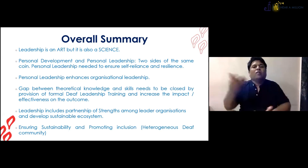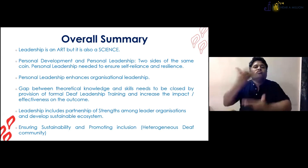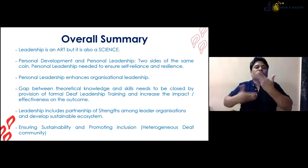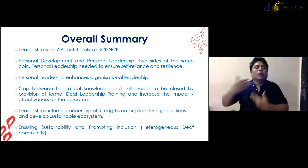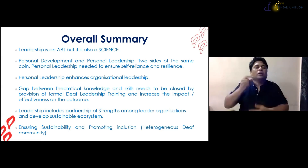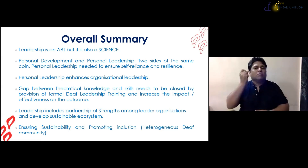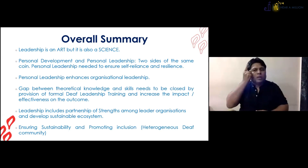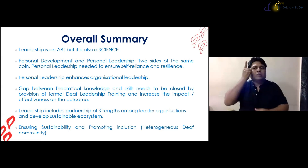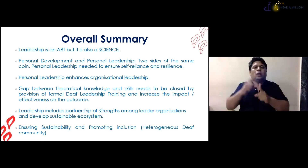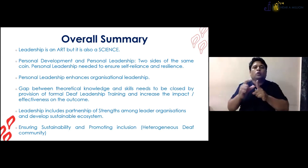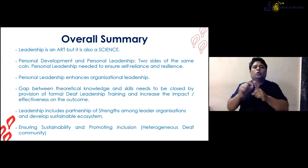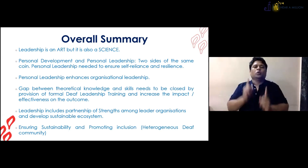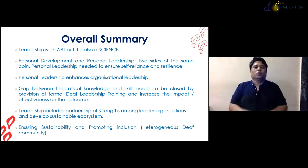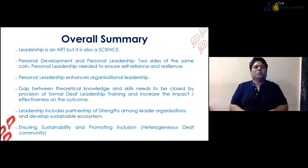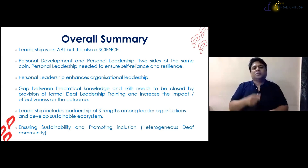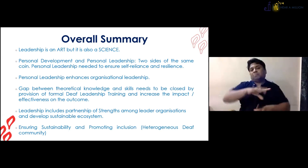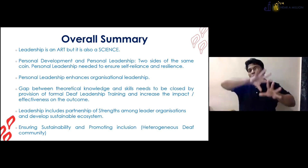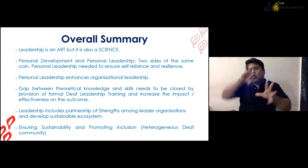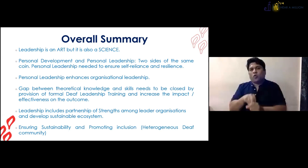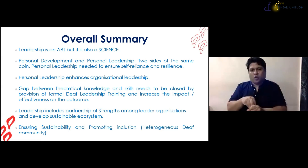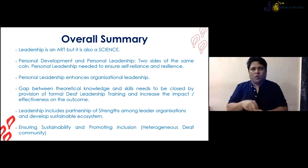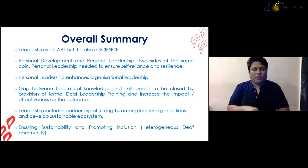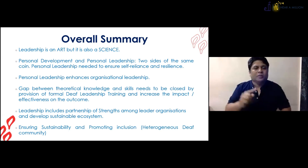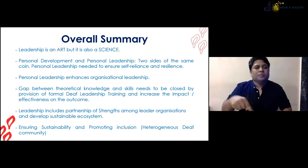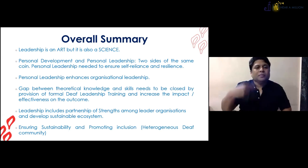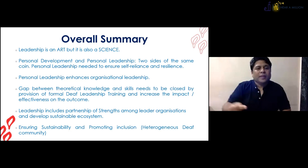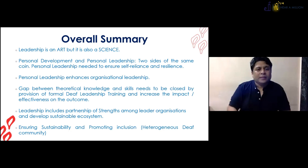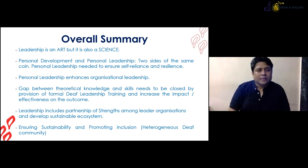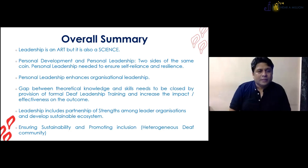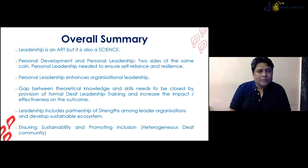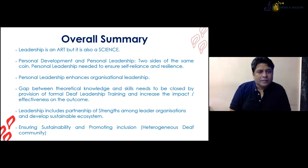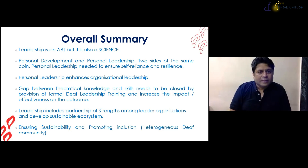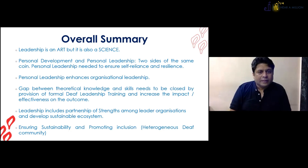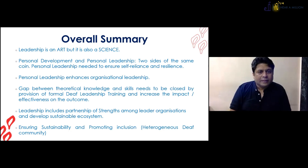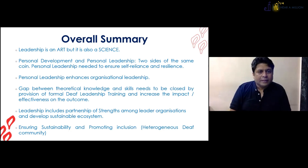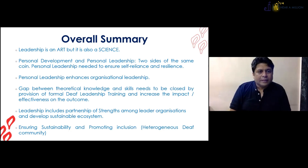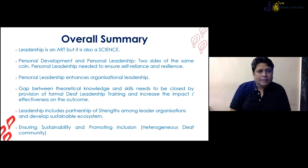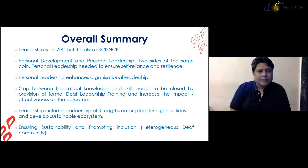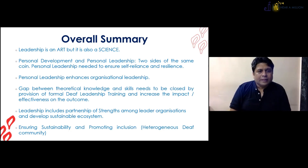So we have to collectively work together, and training is needed to understand that. Next slide.